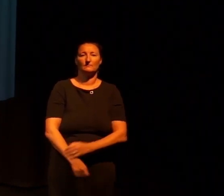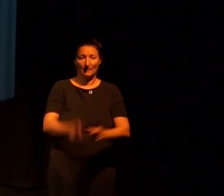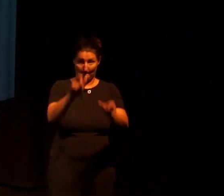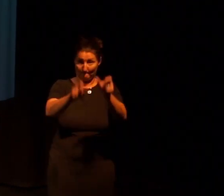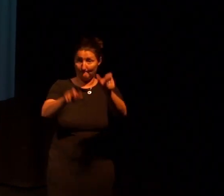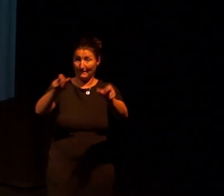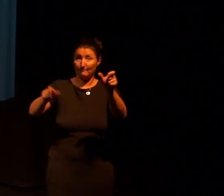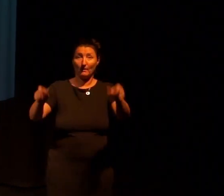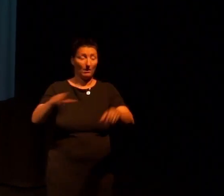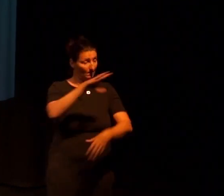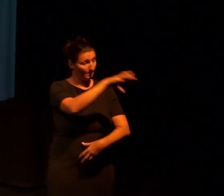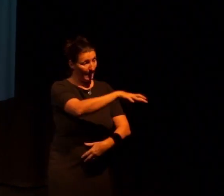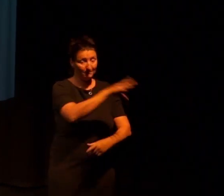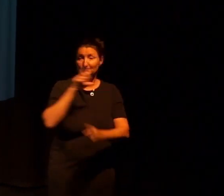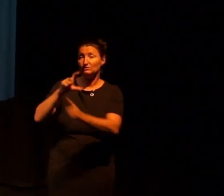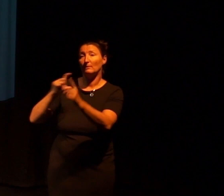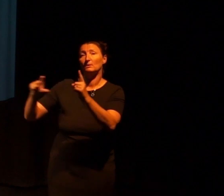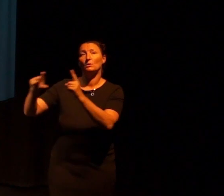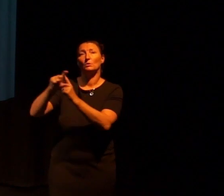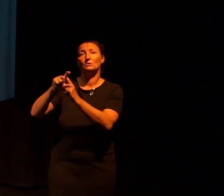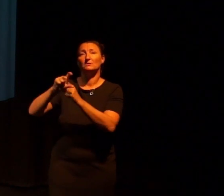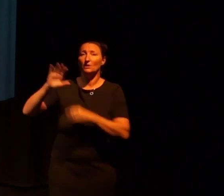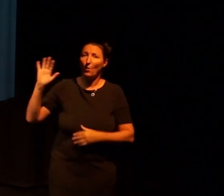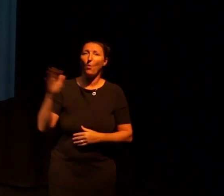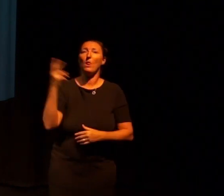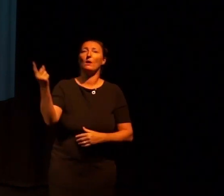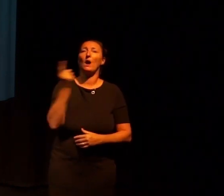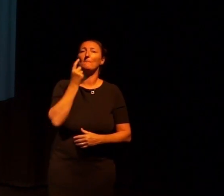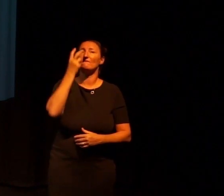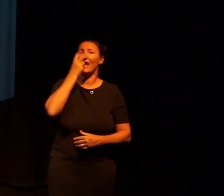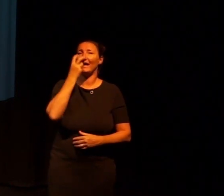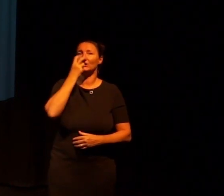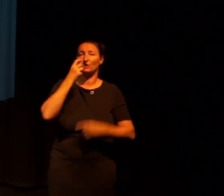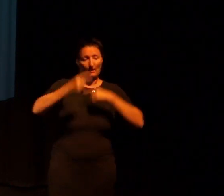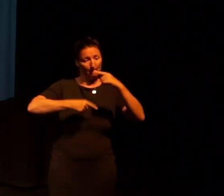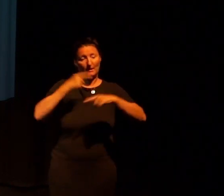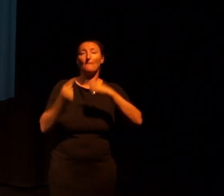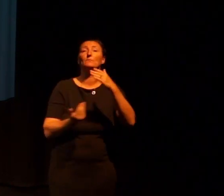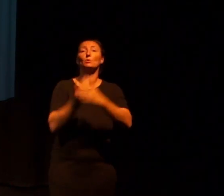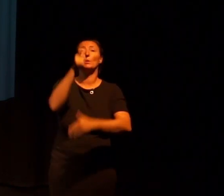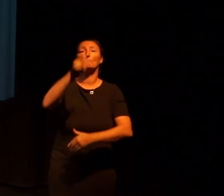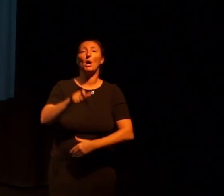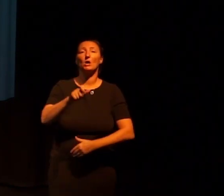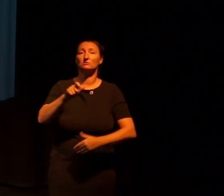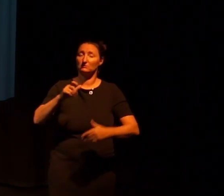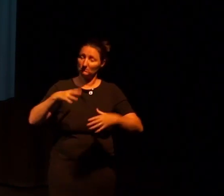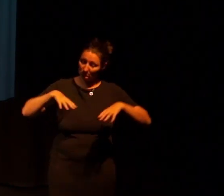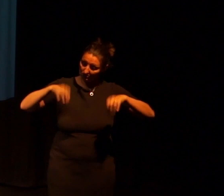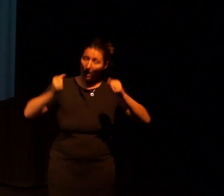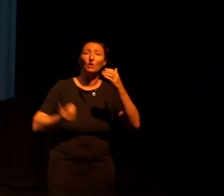People, places, communities, all can come of age, become a new person, start a fresh